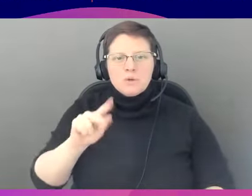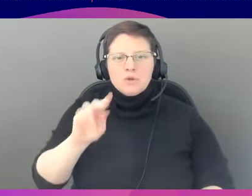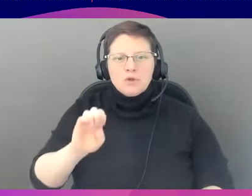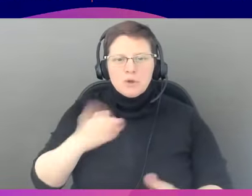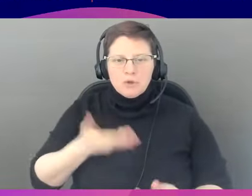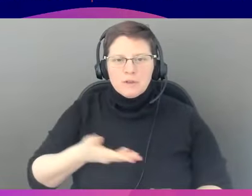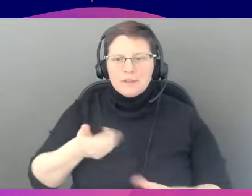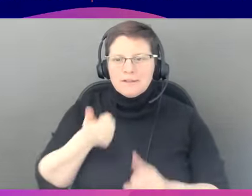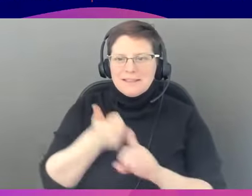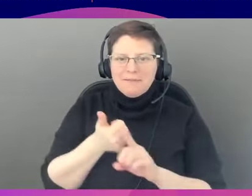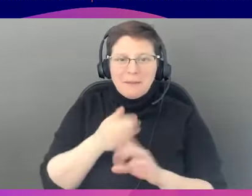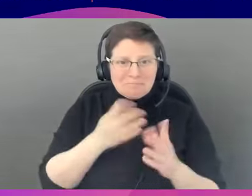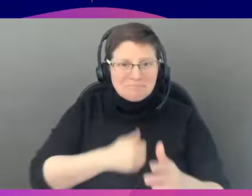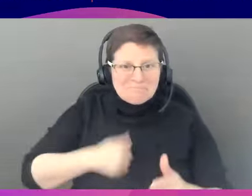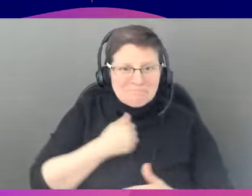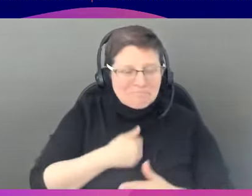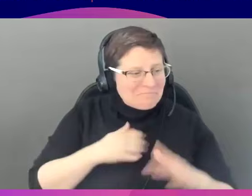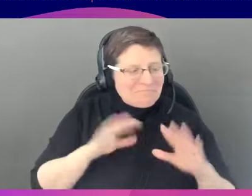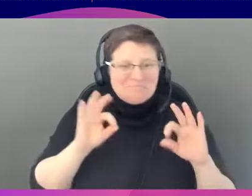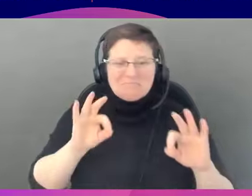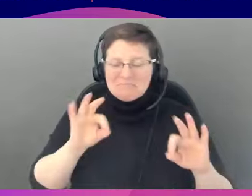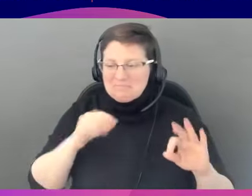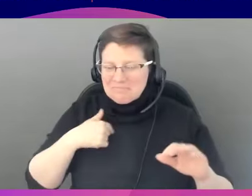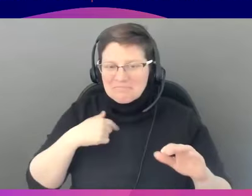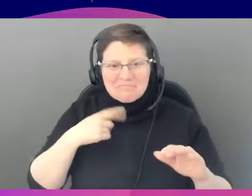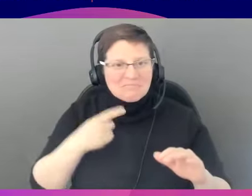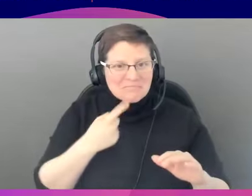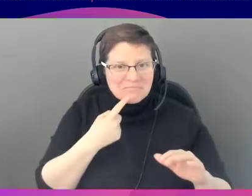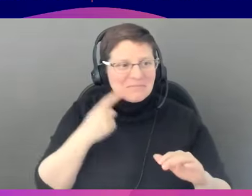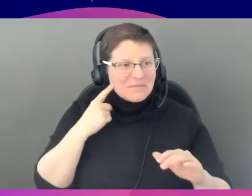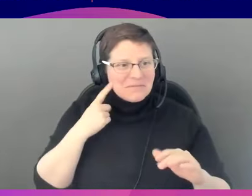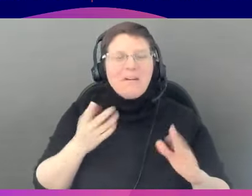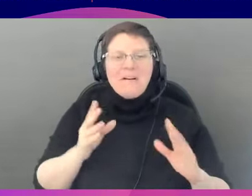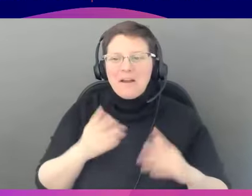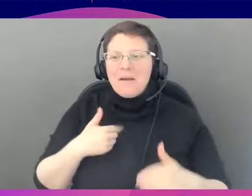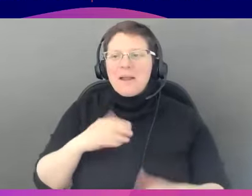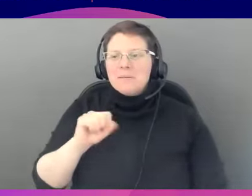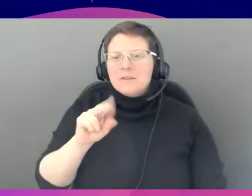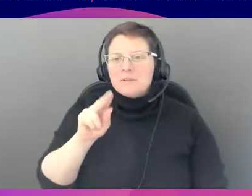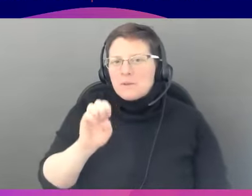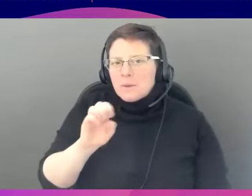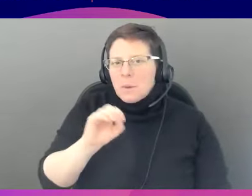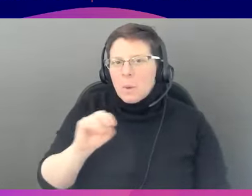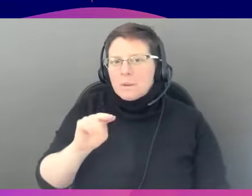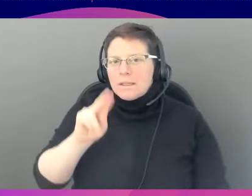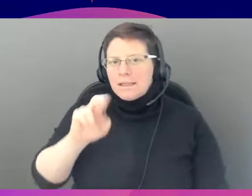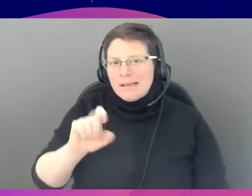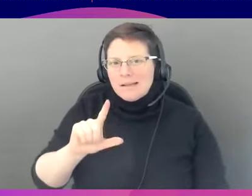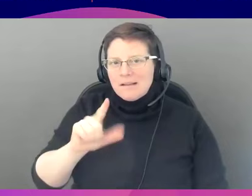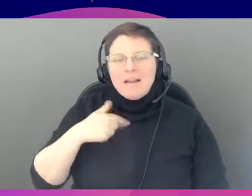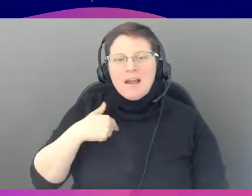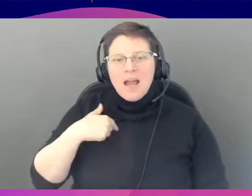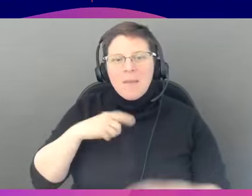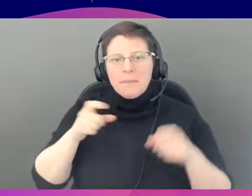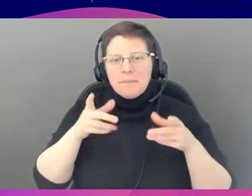Of course, I had myself muted. Sorry, everyone. Hi, everyone. I am Sue O'Neill. I am the manager of the ACT project and